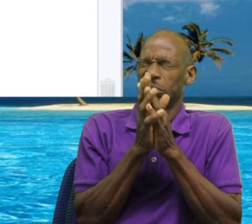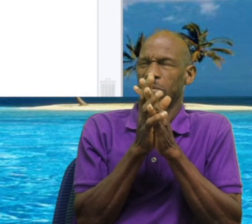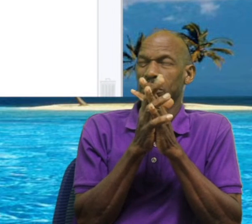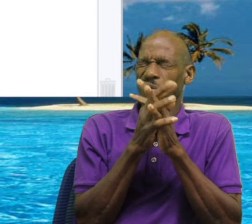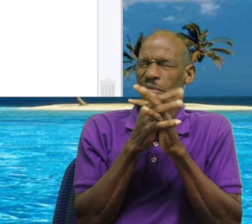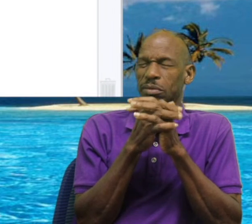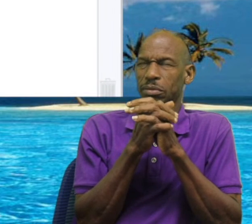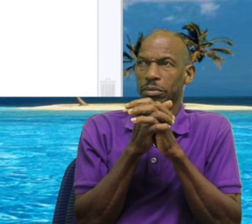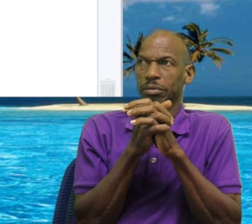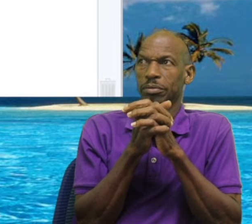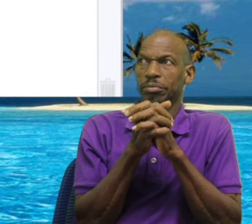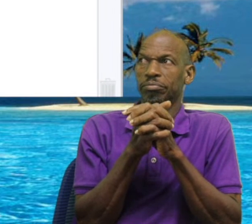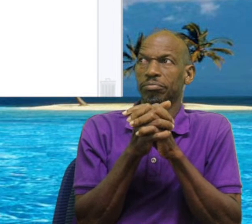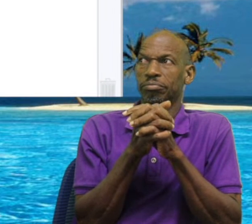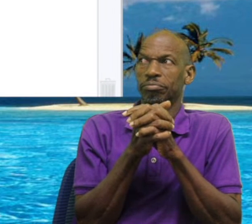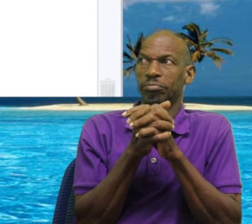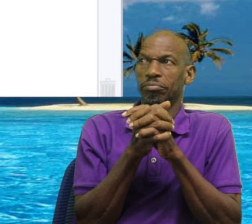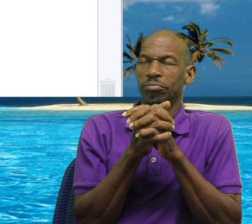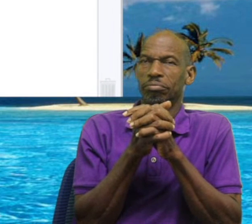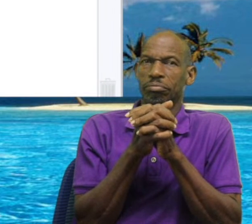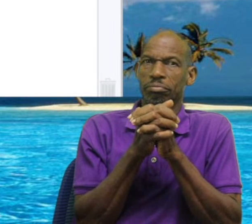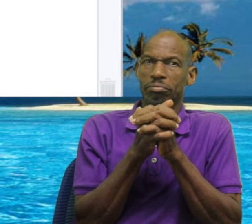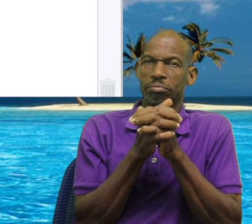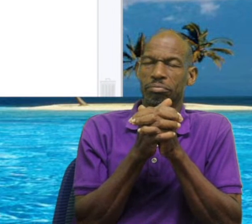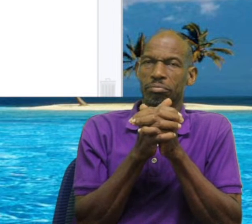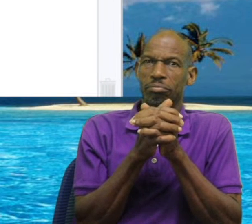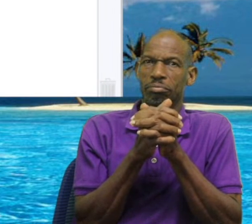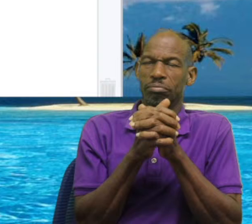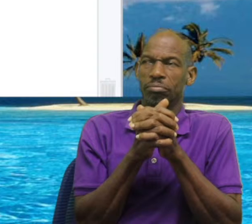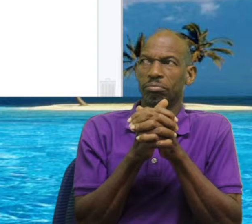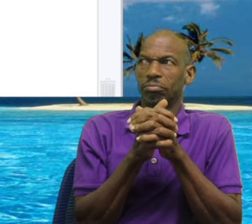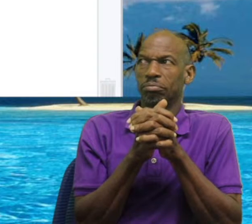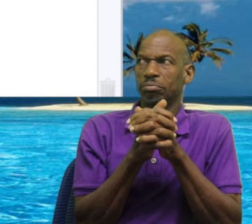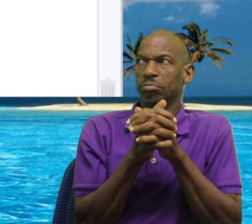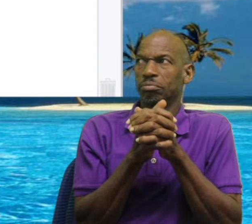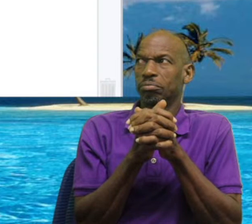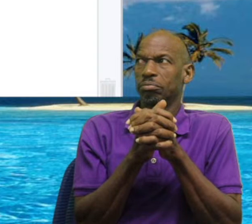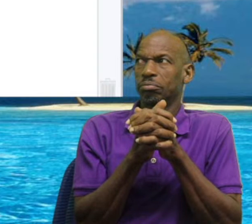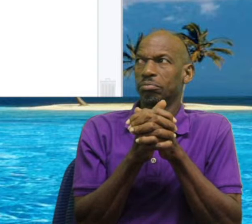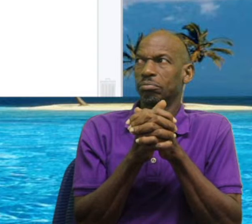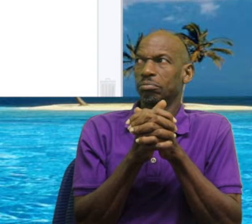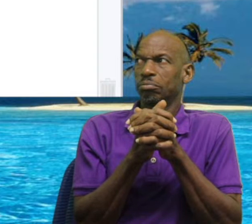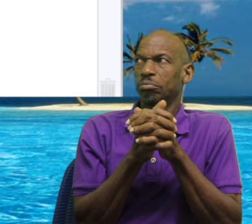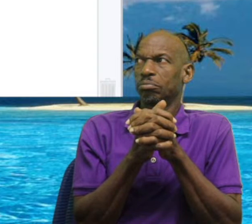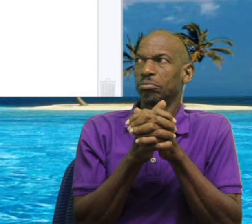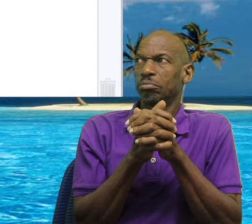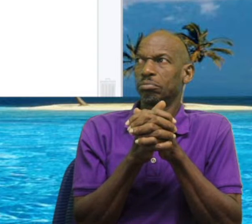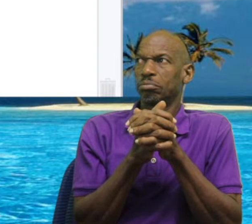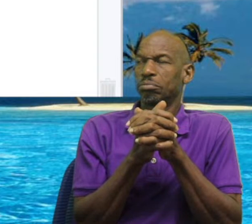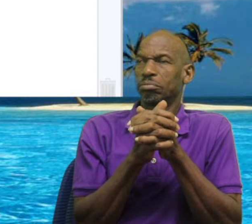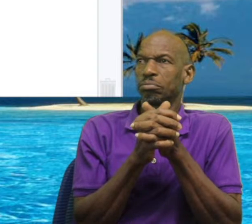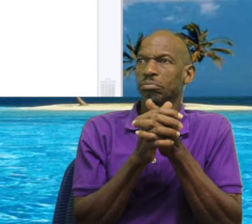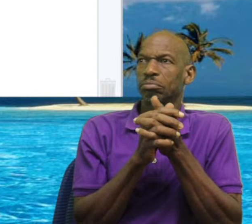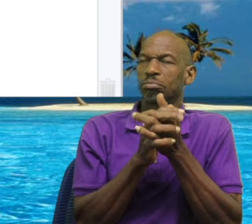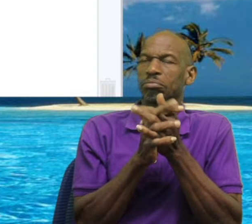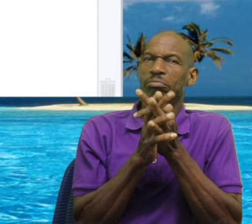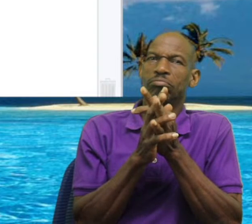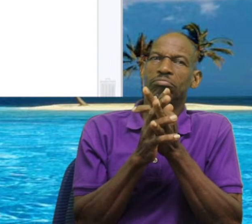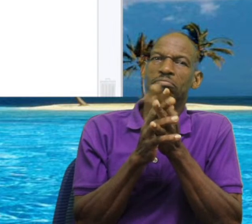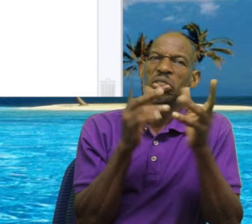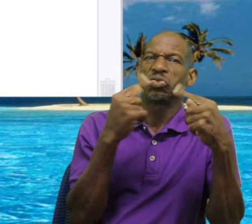the adjective. Peter is tall and handsome. Let me see if I can put a full stop at the end of the sentence. It's not allowed.